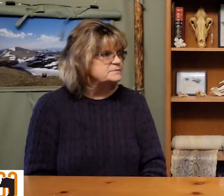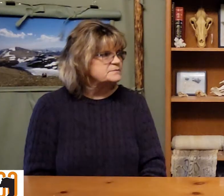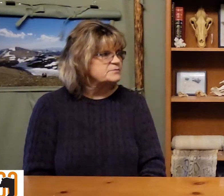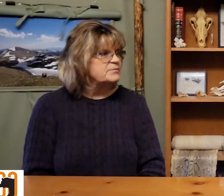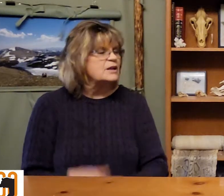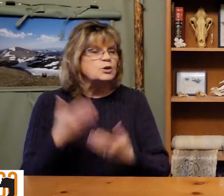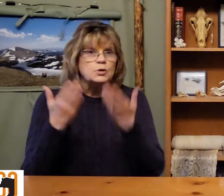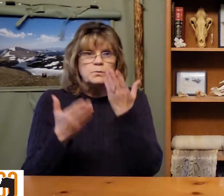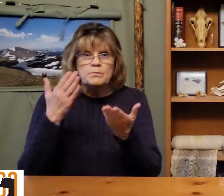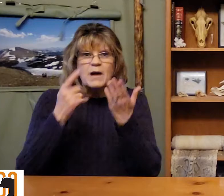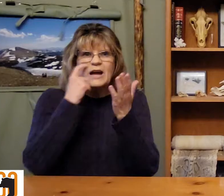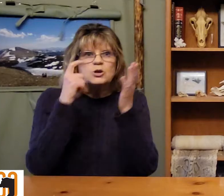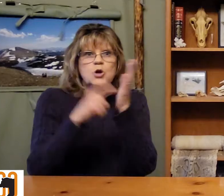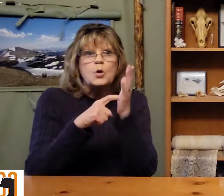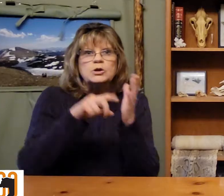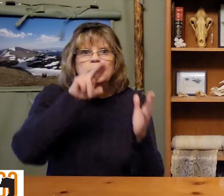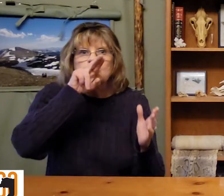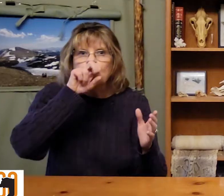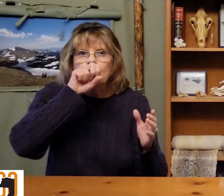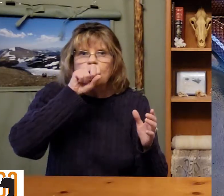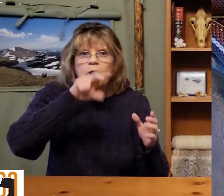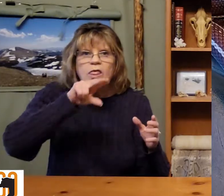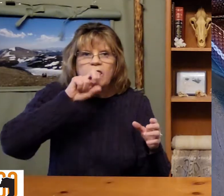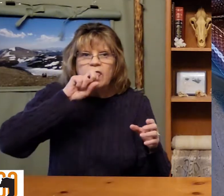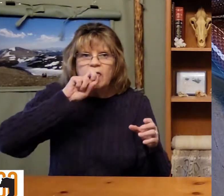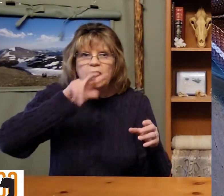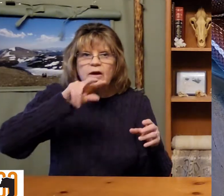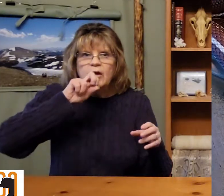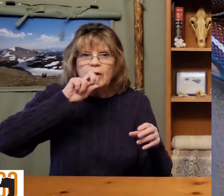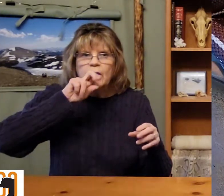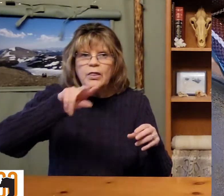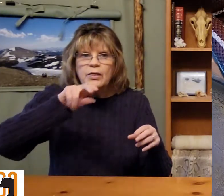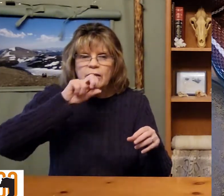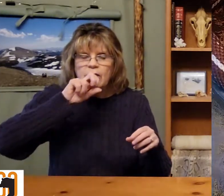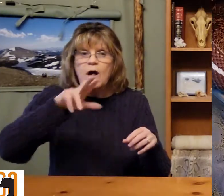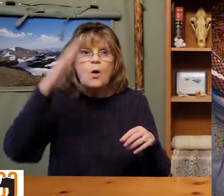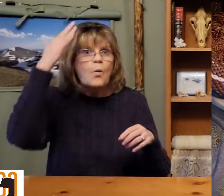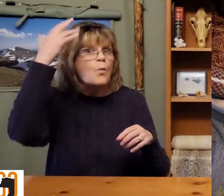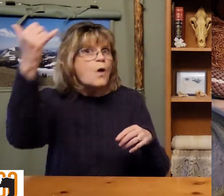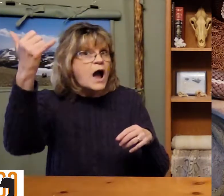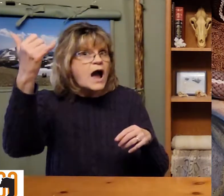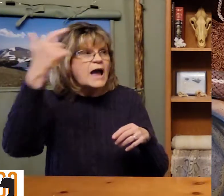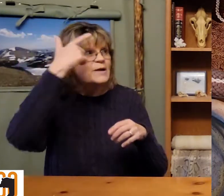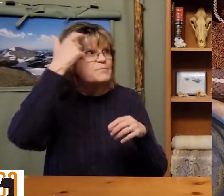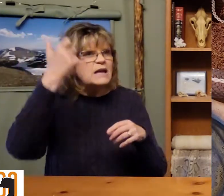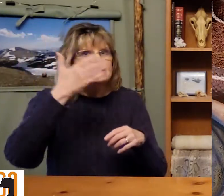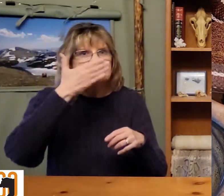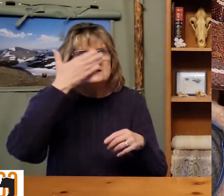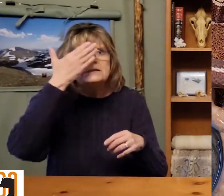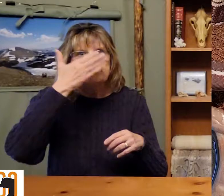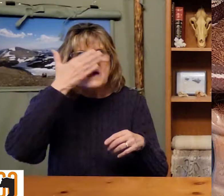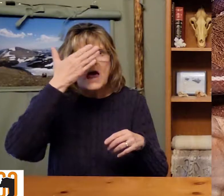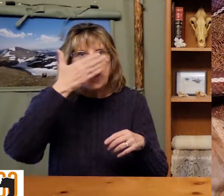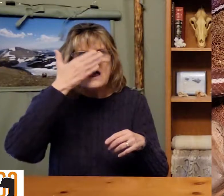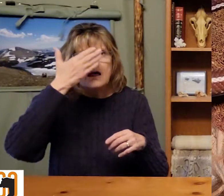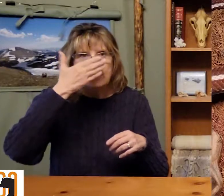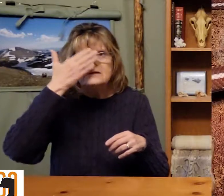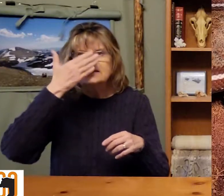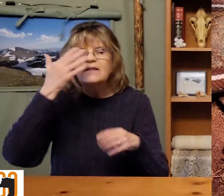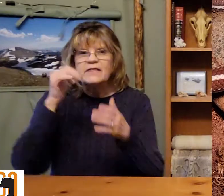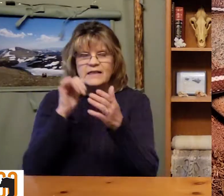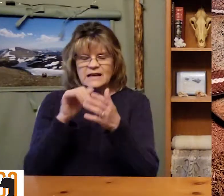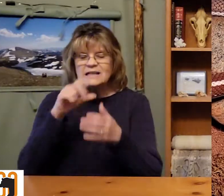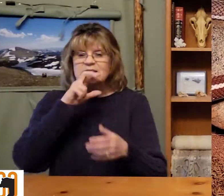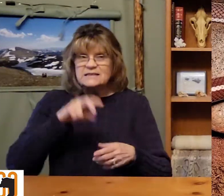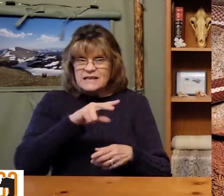You might notice his tongue is slipping in and out a lot, and that's because he smells with his tongue. Snakes